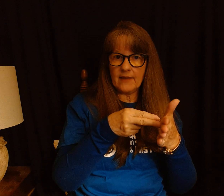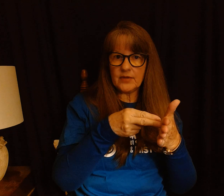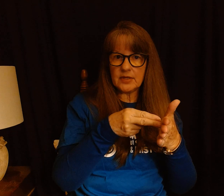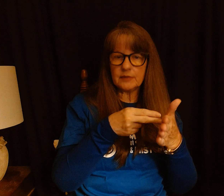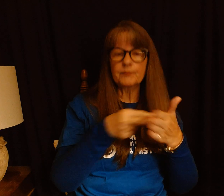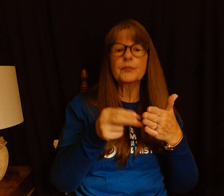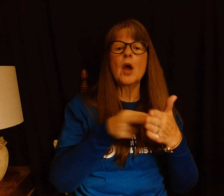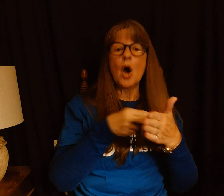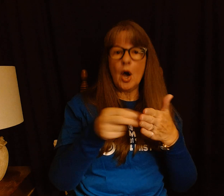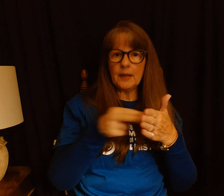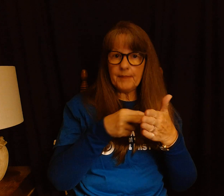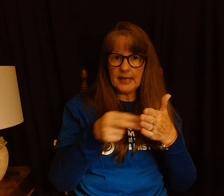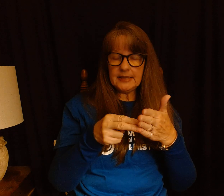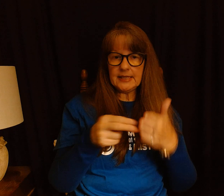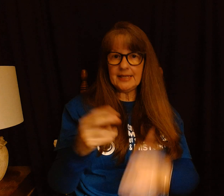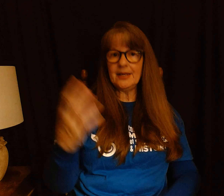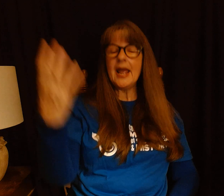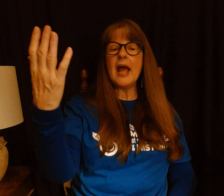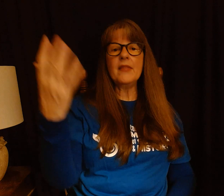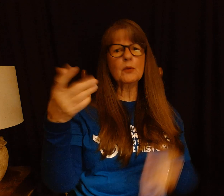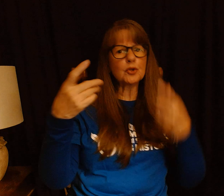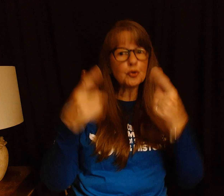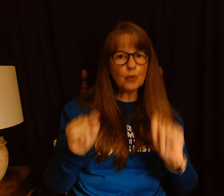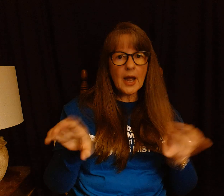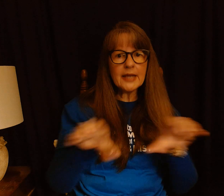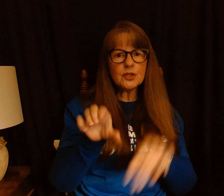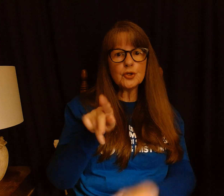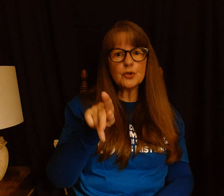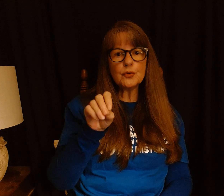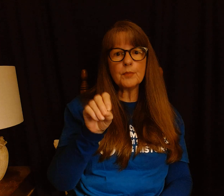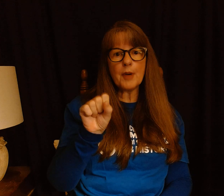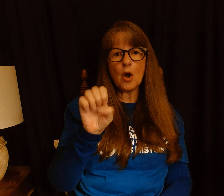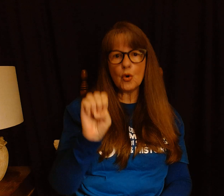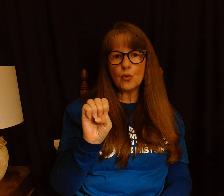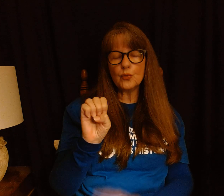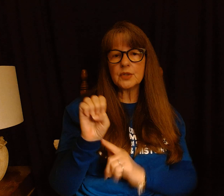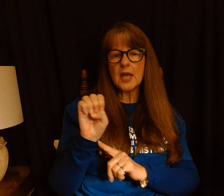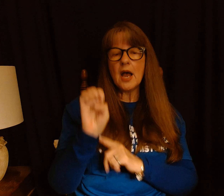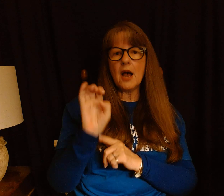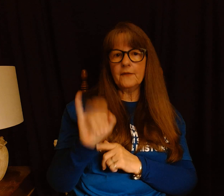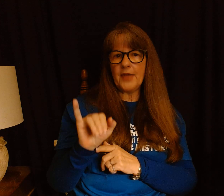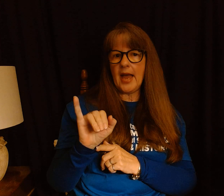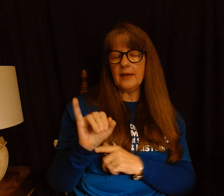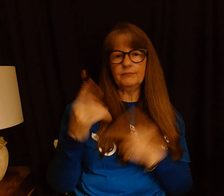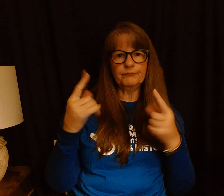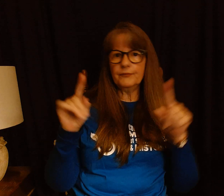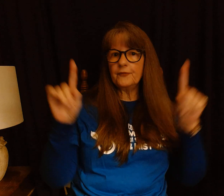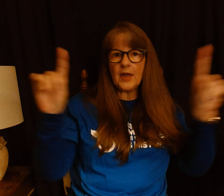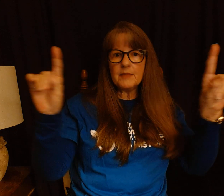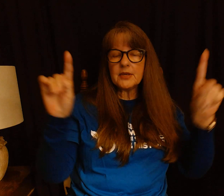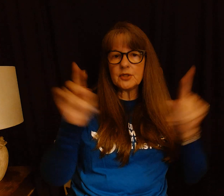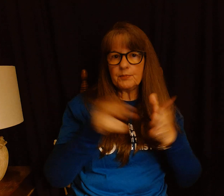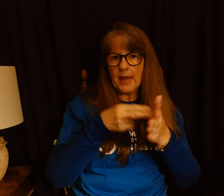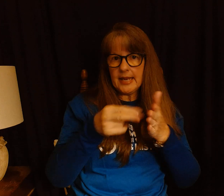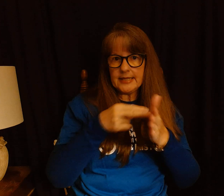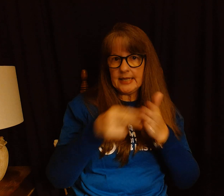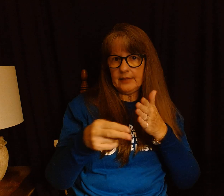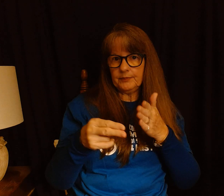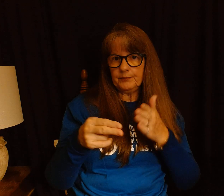canvas, on a painting, and they were trying to do the pose of that famous painting,